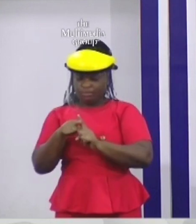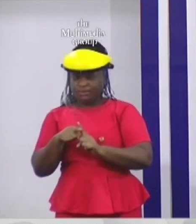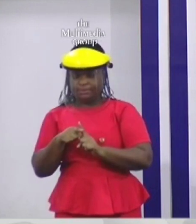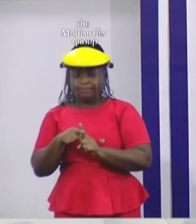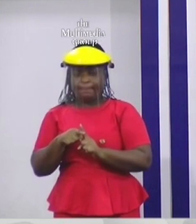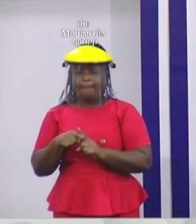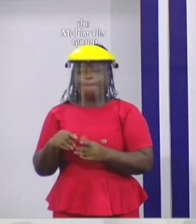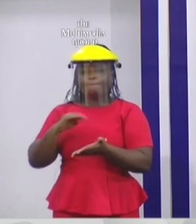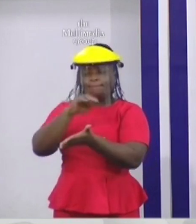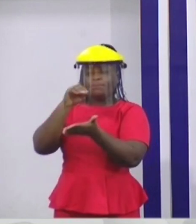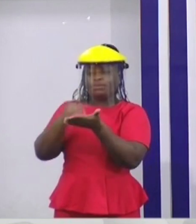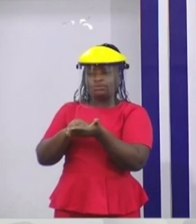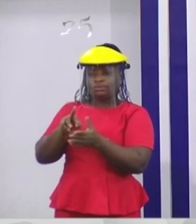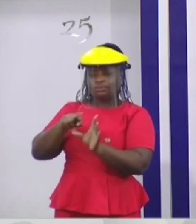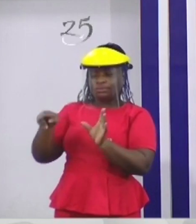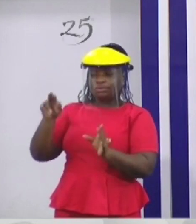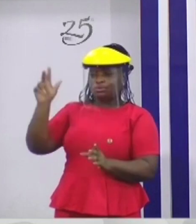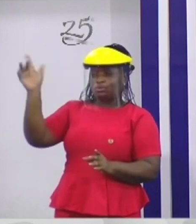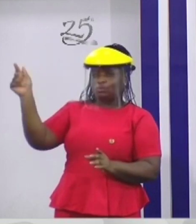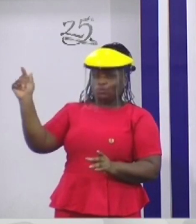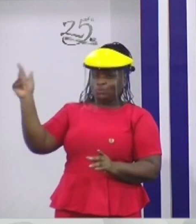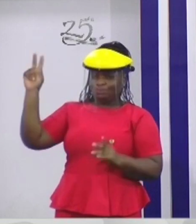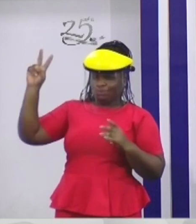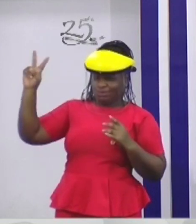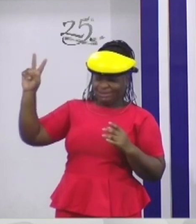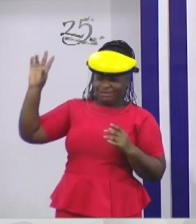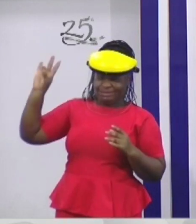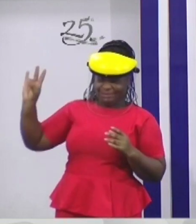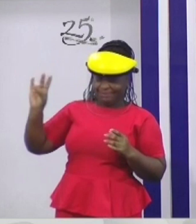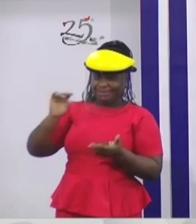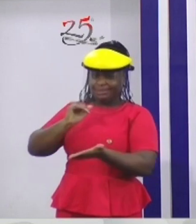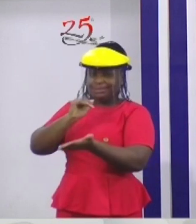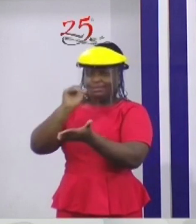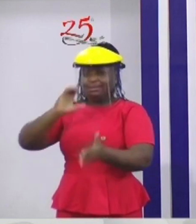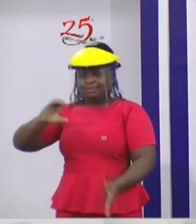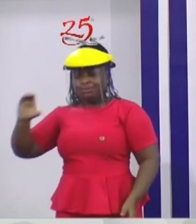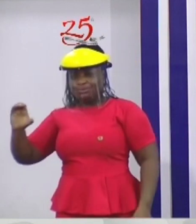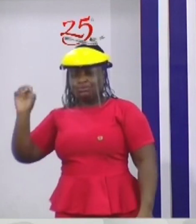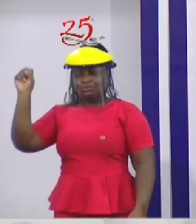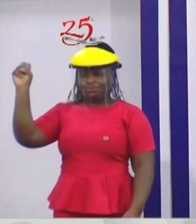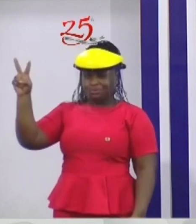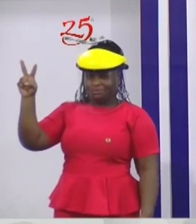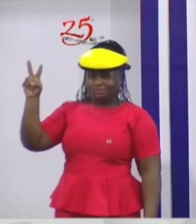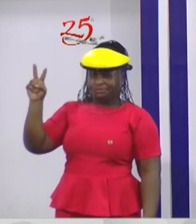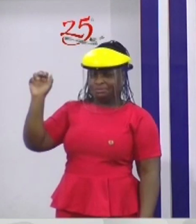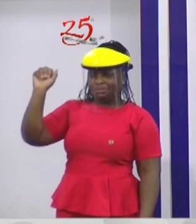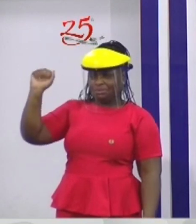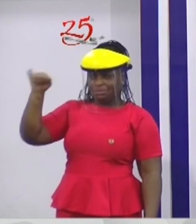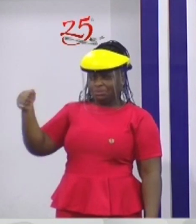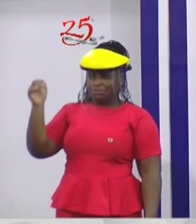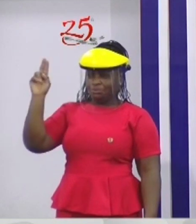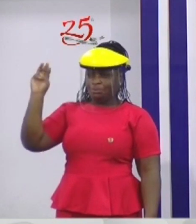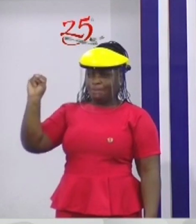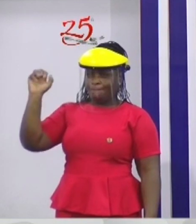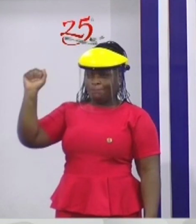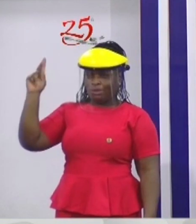exist. Central region, 27 new cases. Cape Coast alone was 12, Ejumakun was 1, Ewim was 1, Elmina was